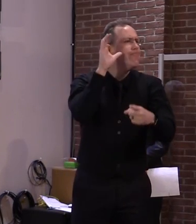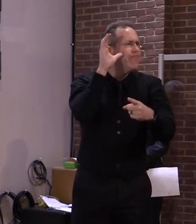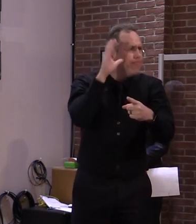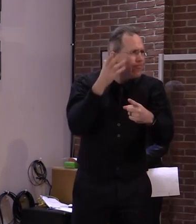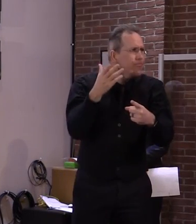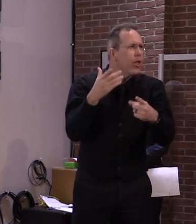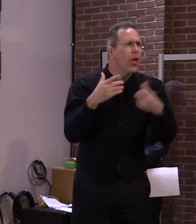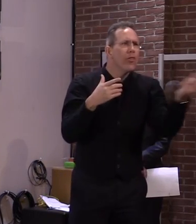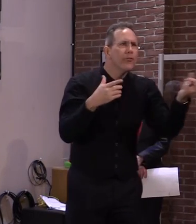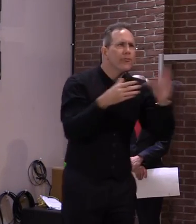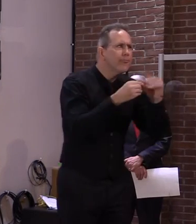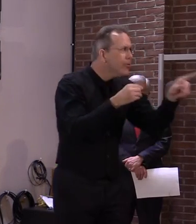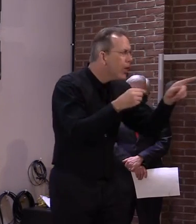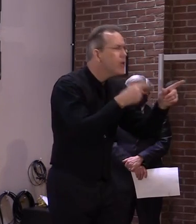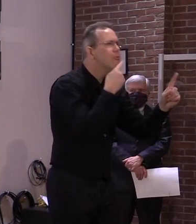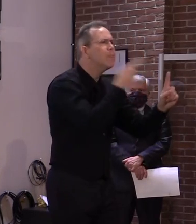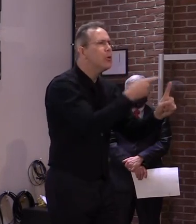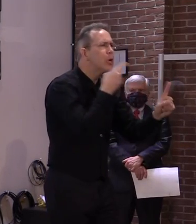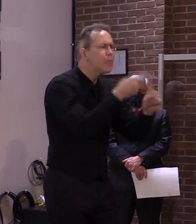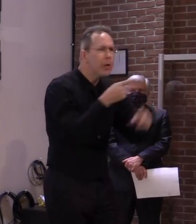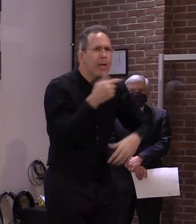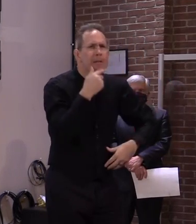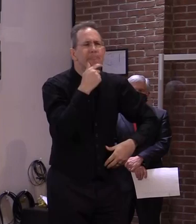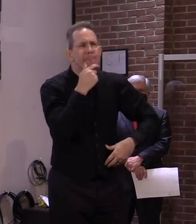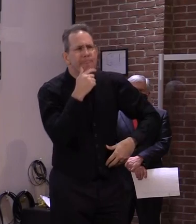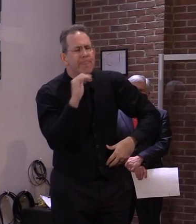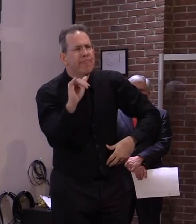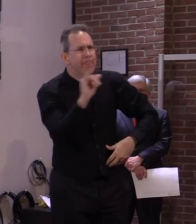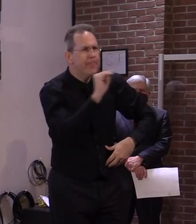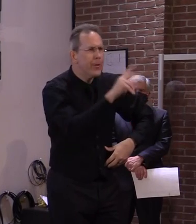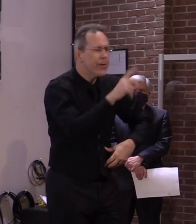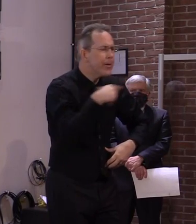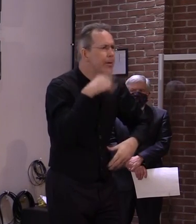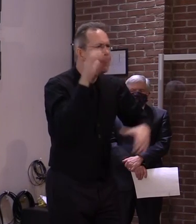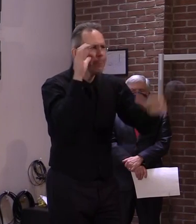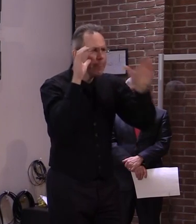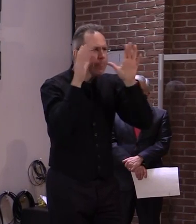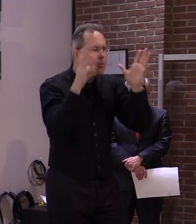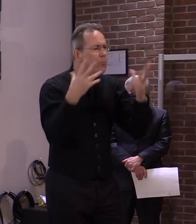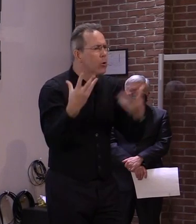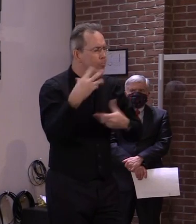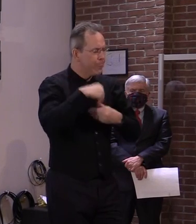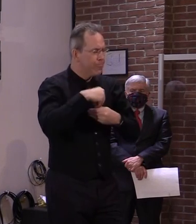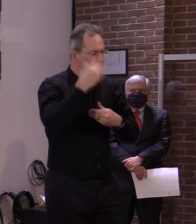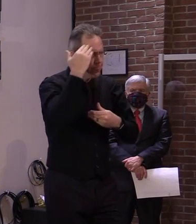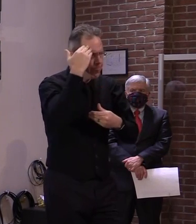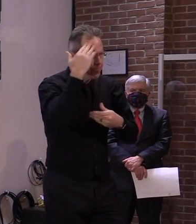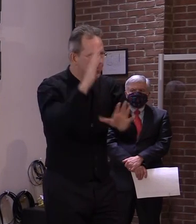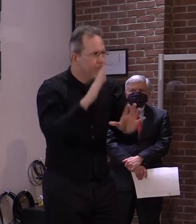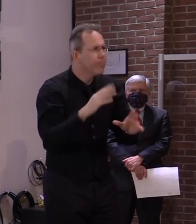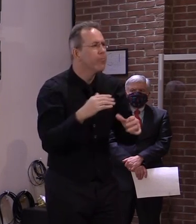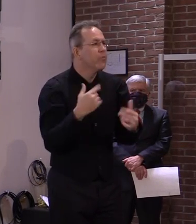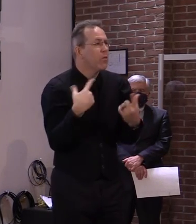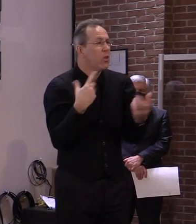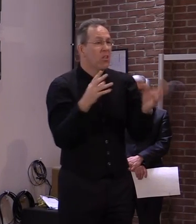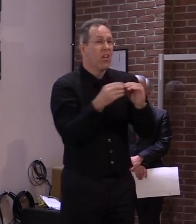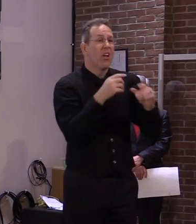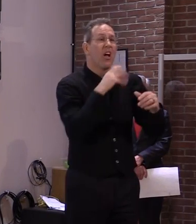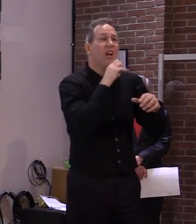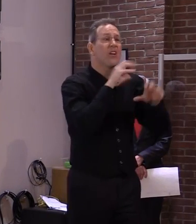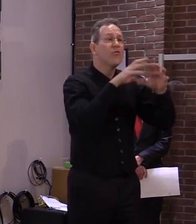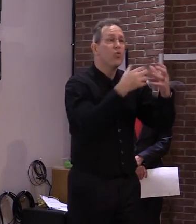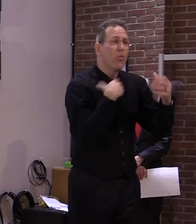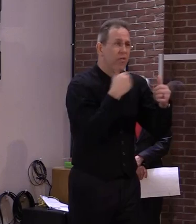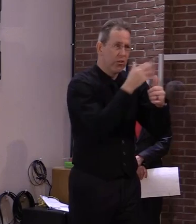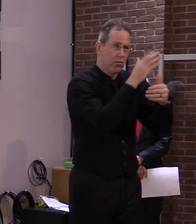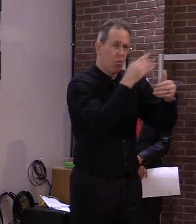think the age-banding approach has been simple, easily understood, and we've been